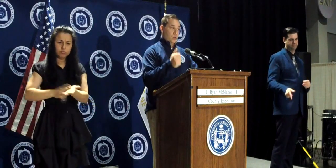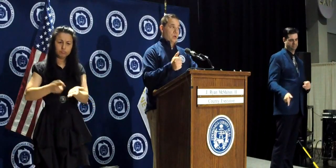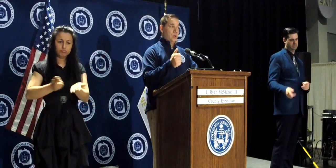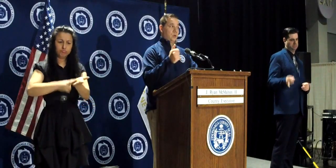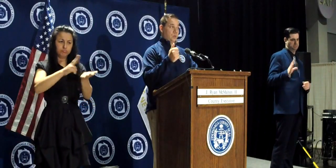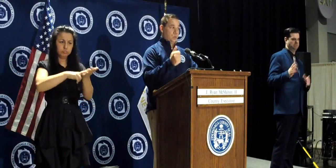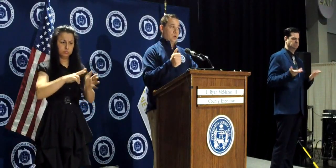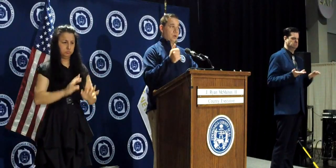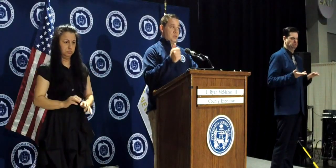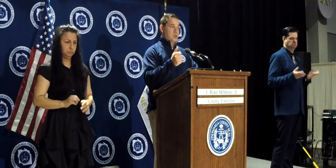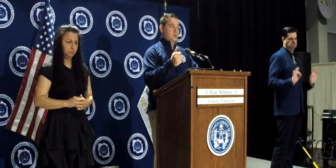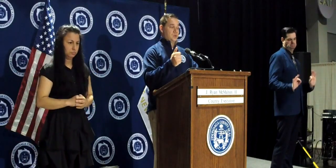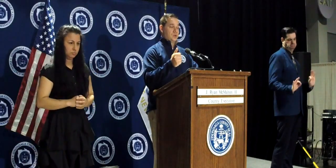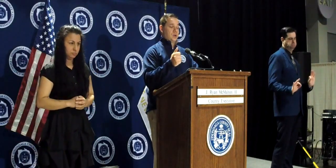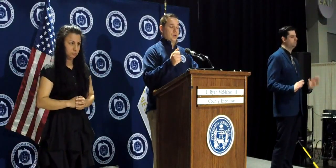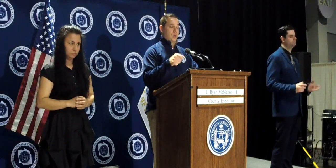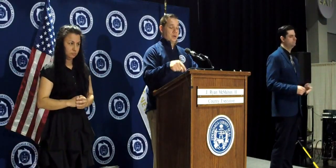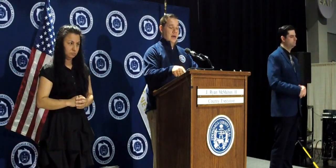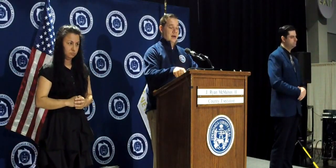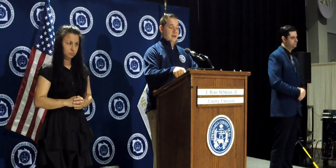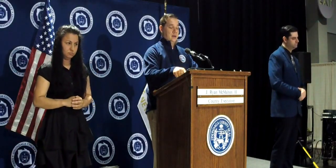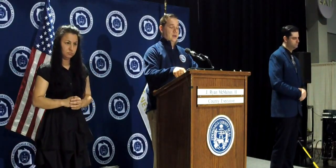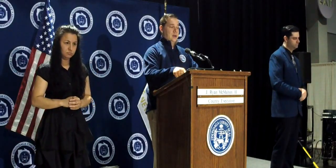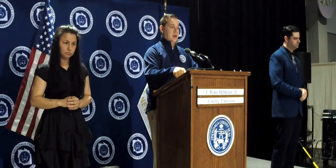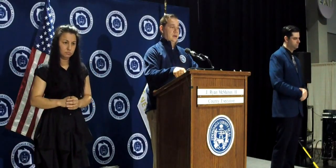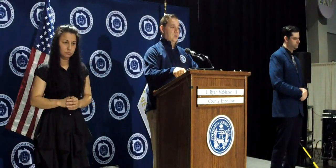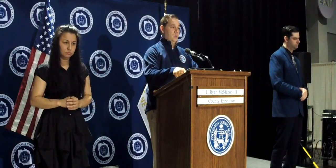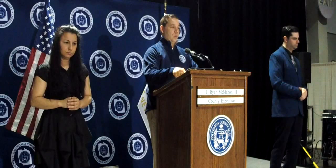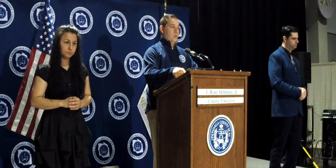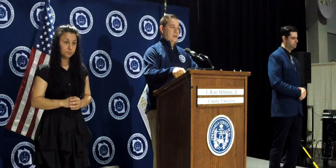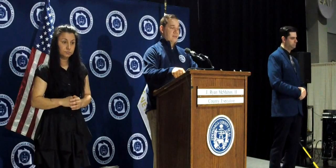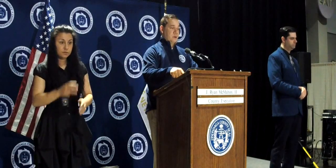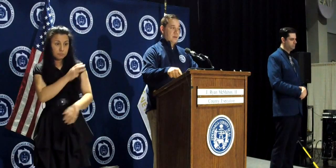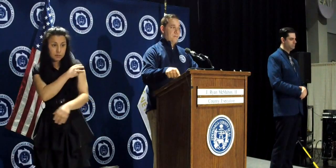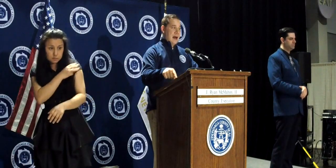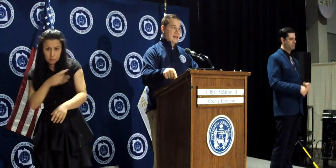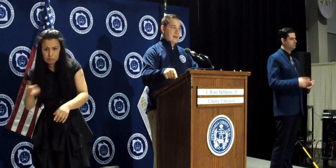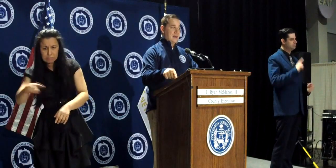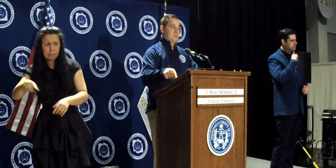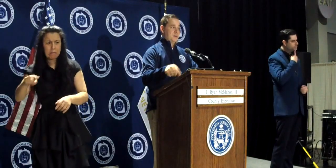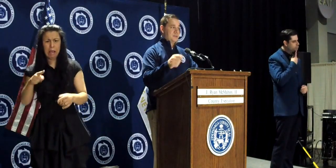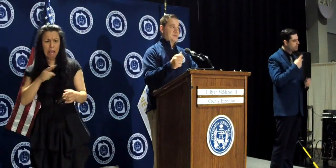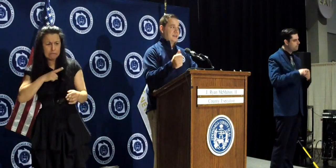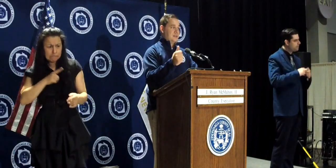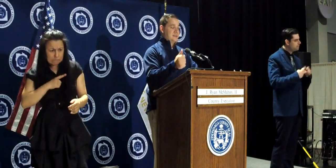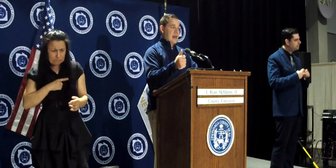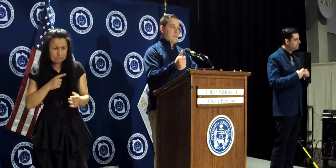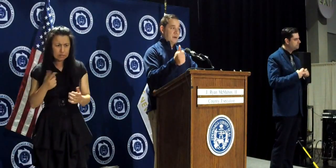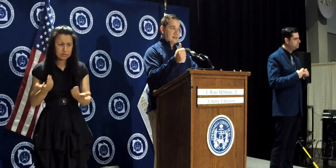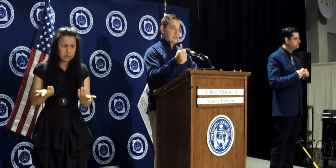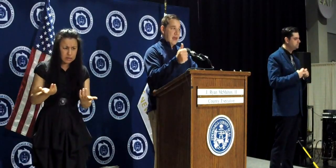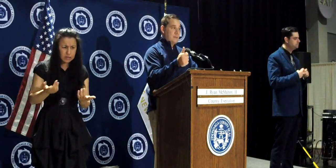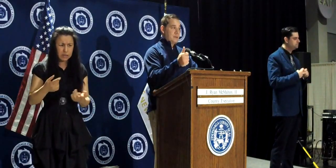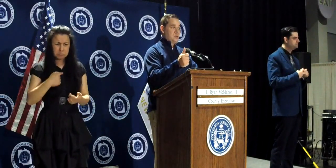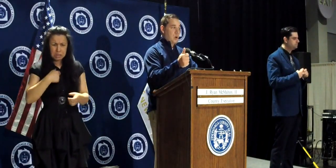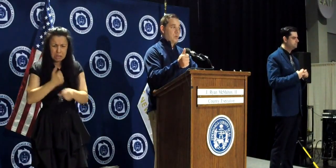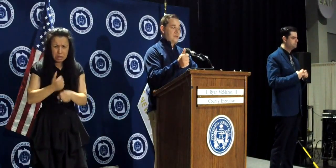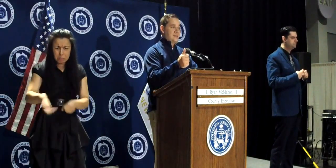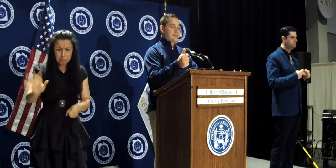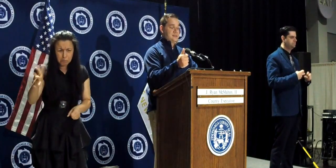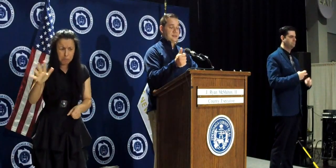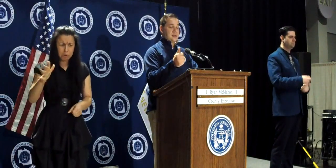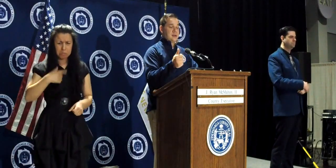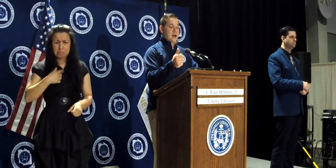Those are real issues going on. And we need everybody to buy in, because if that does happen, and that's happening to